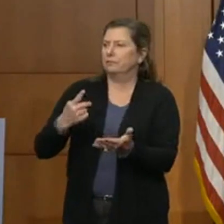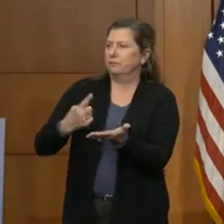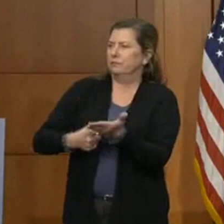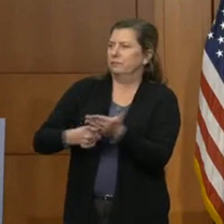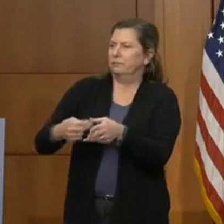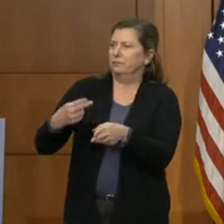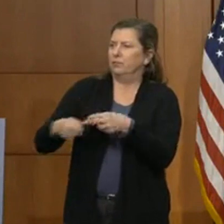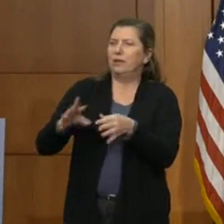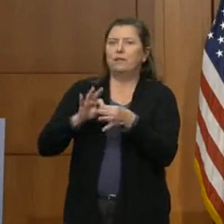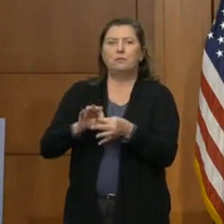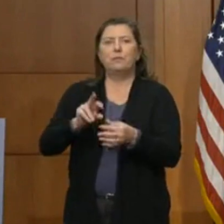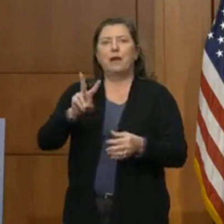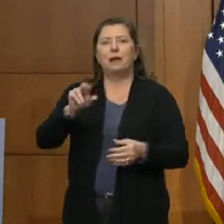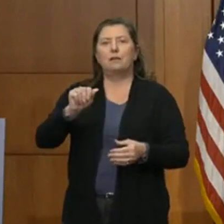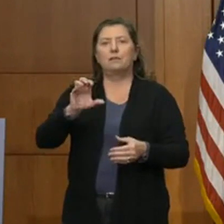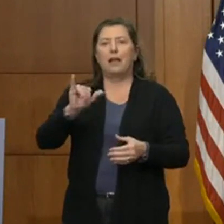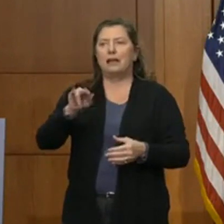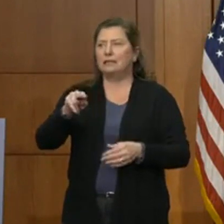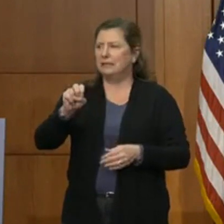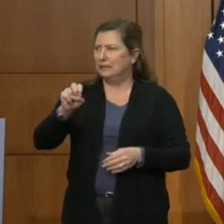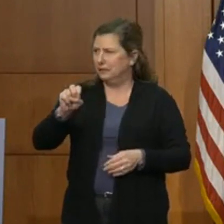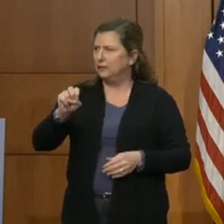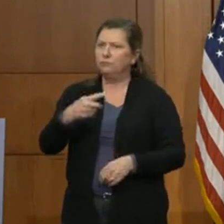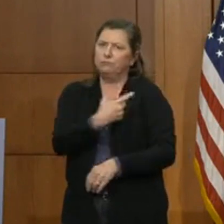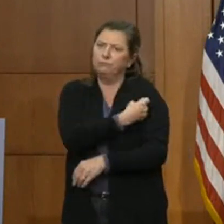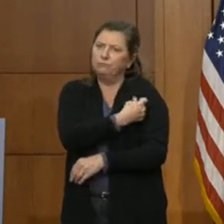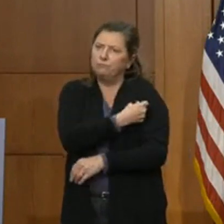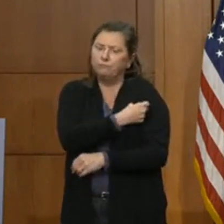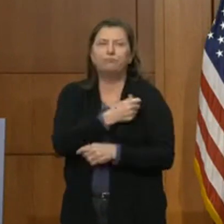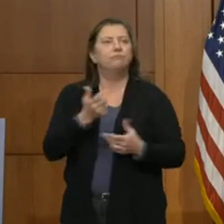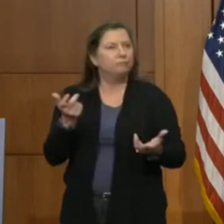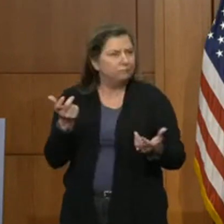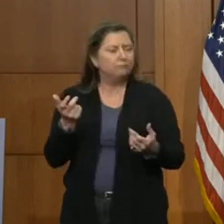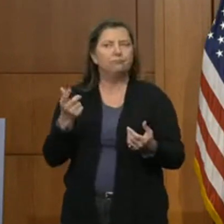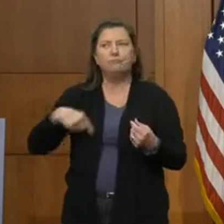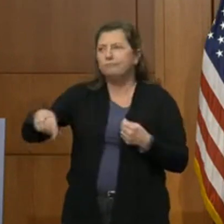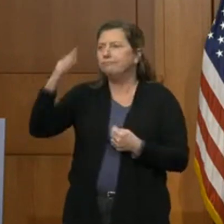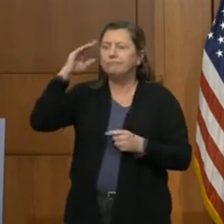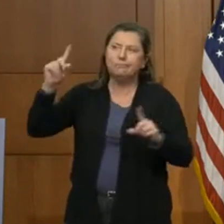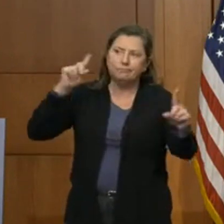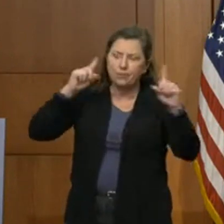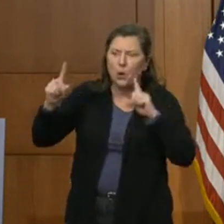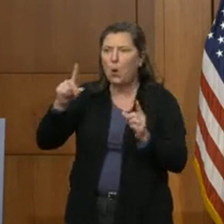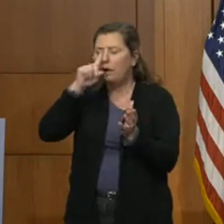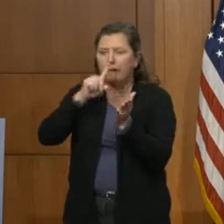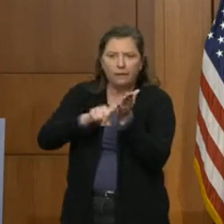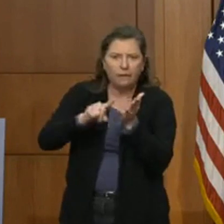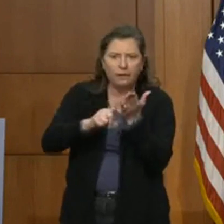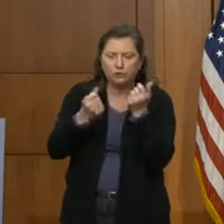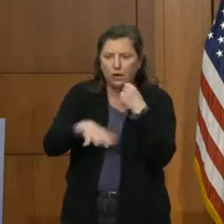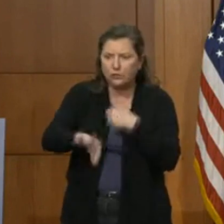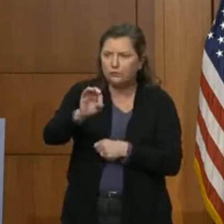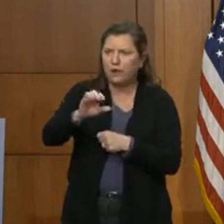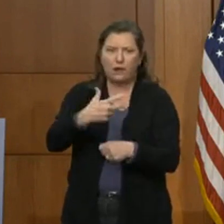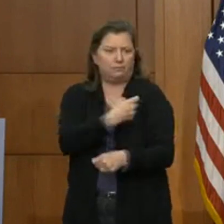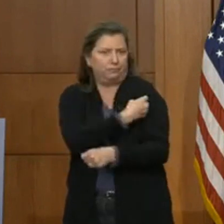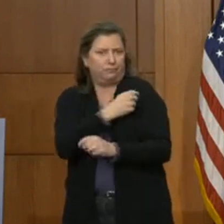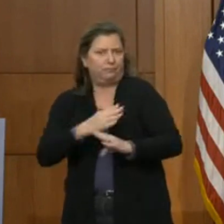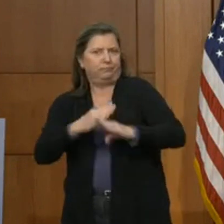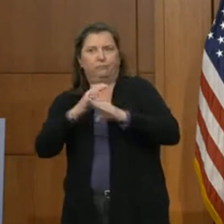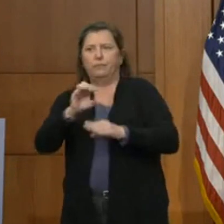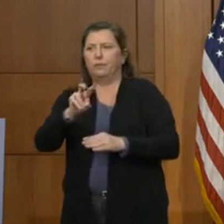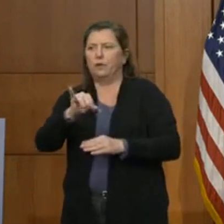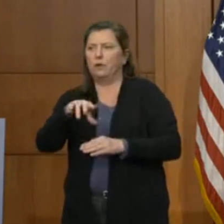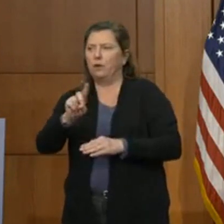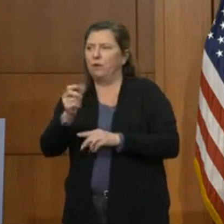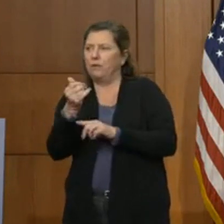about vaccinations. We all have heard about global efforts to find a vaccine for COVID-19. A